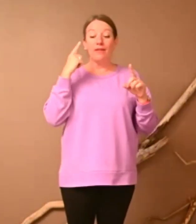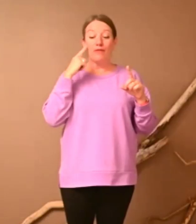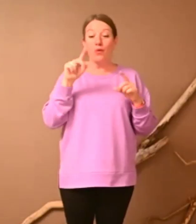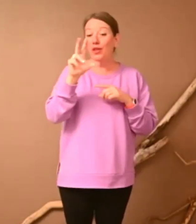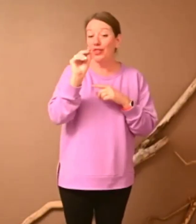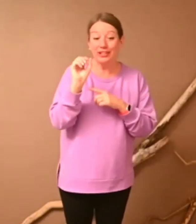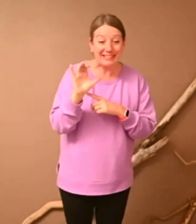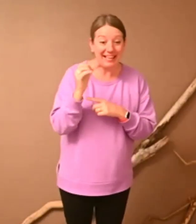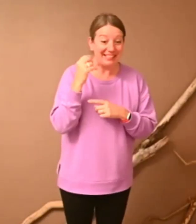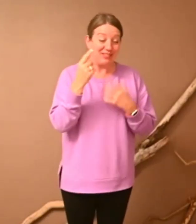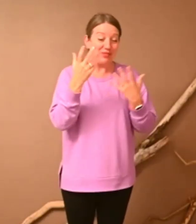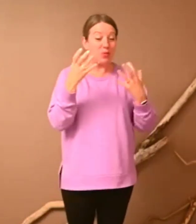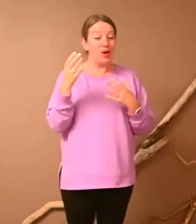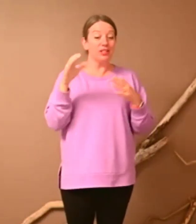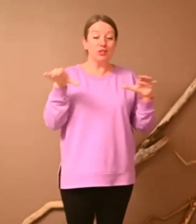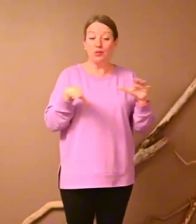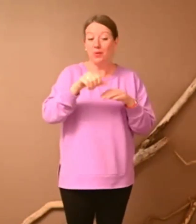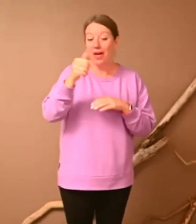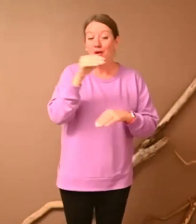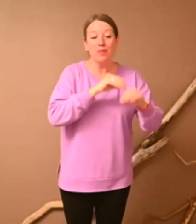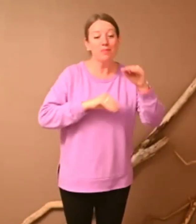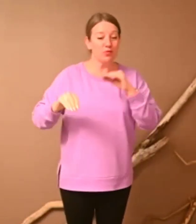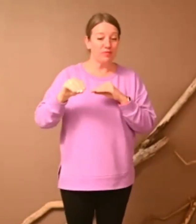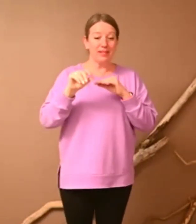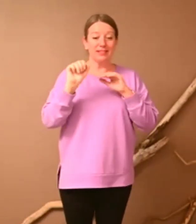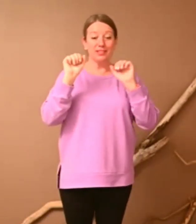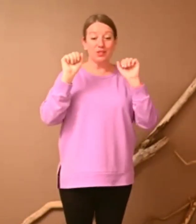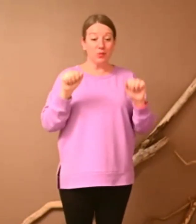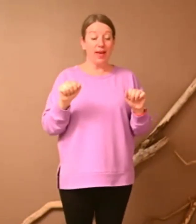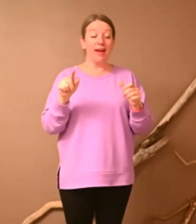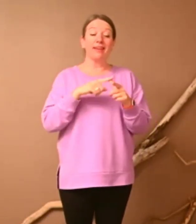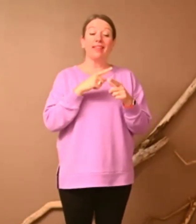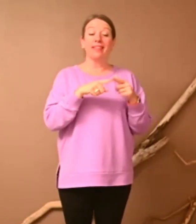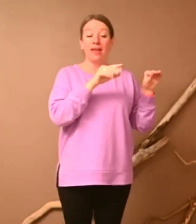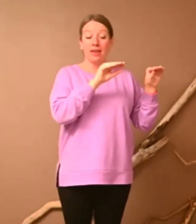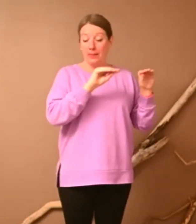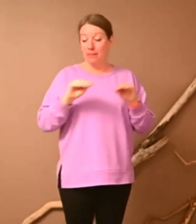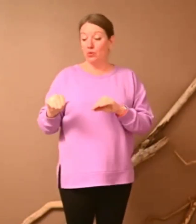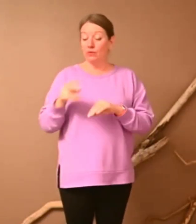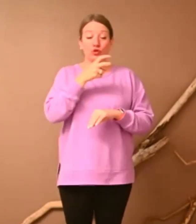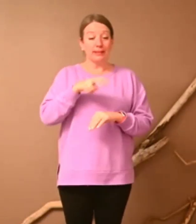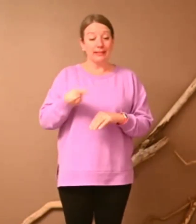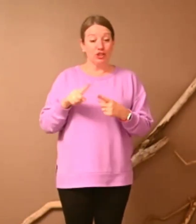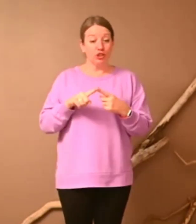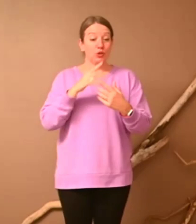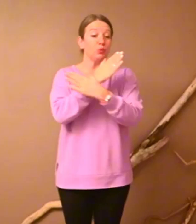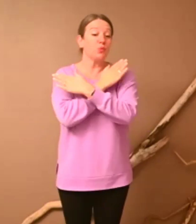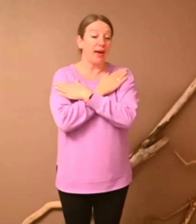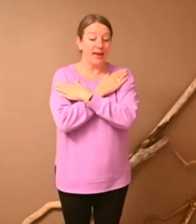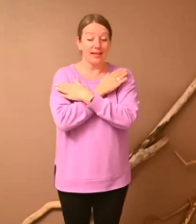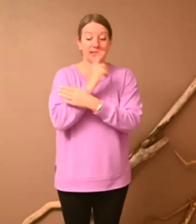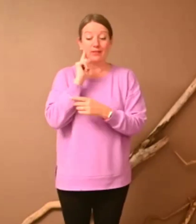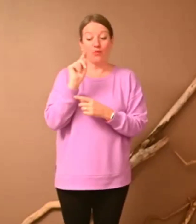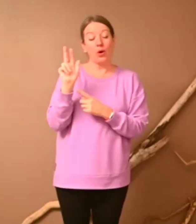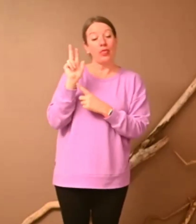We finished just a bit early, but for the next 30 seconds or so, if you'd like to do any other movement and